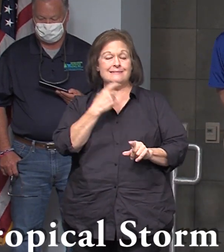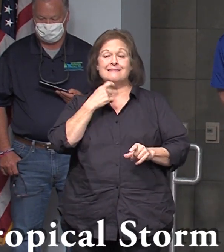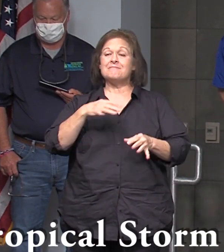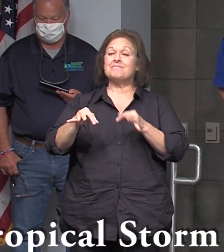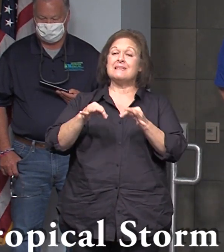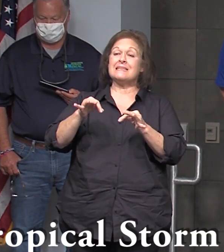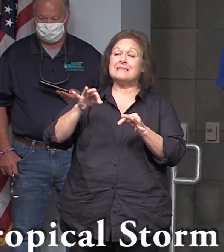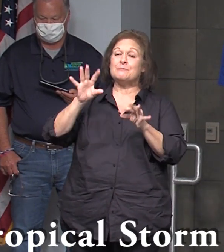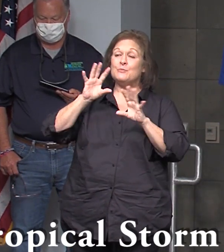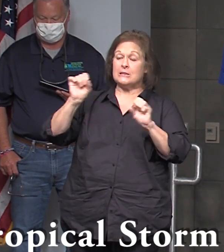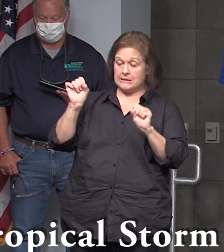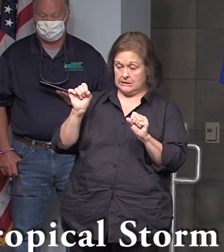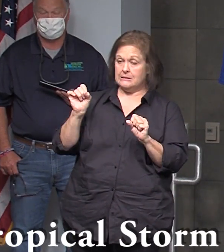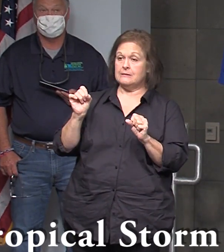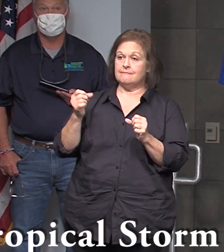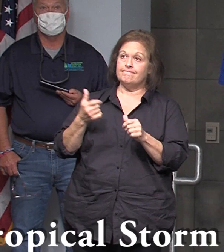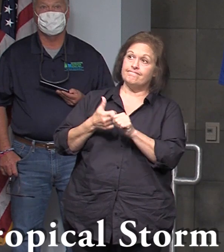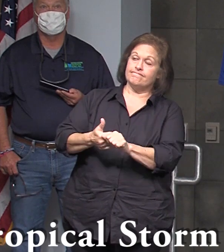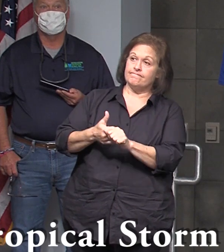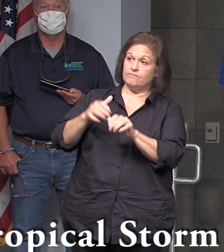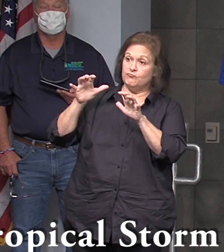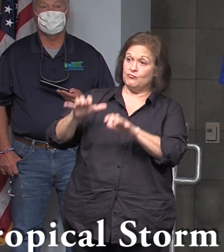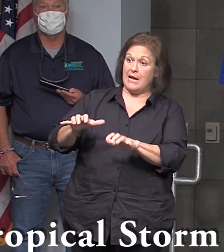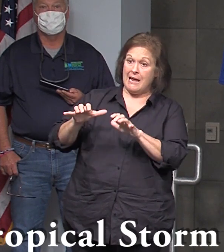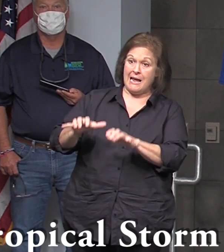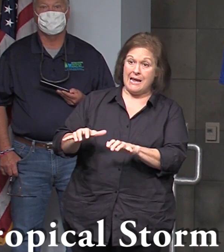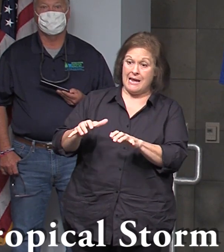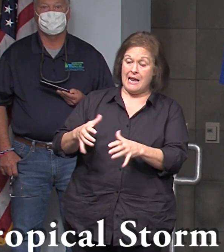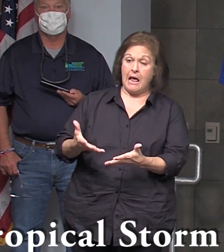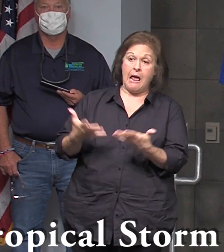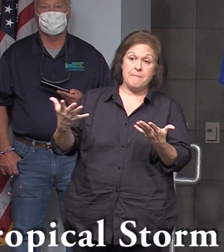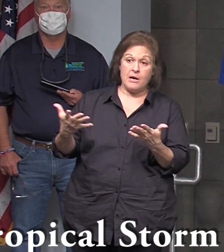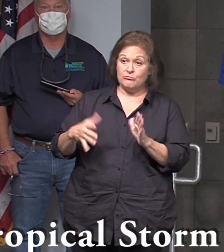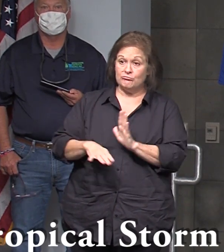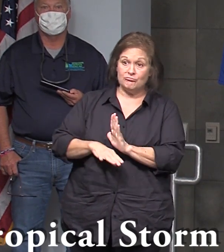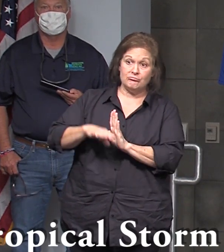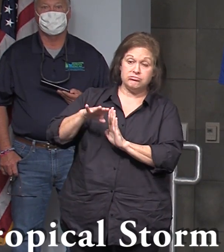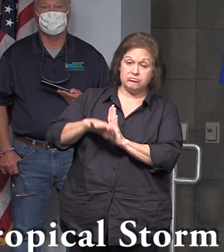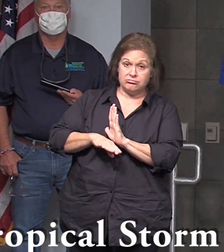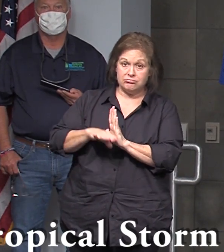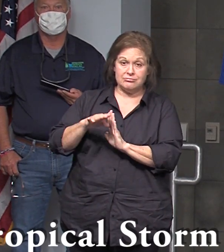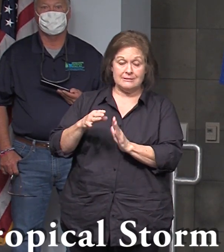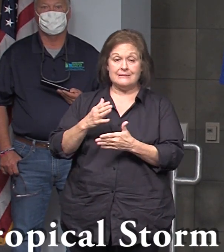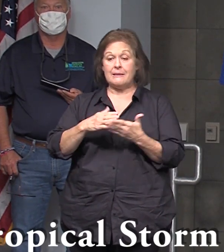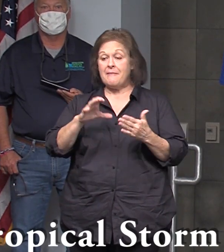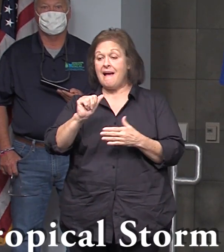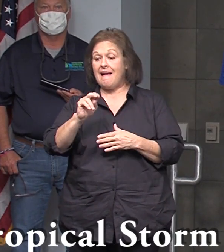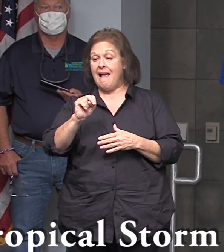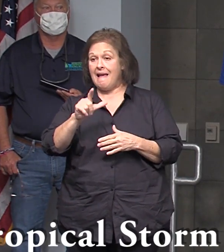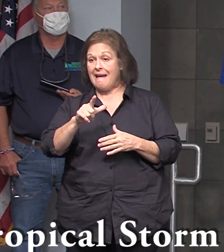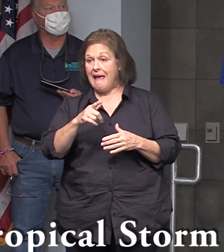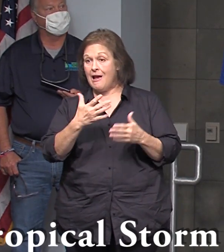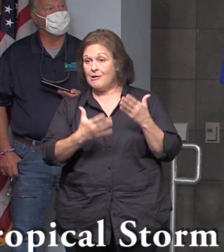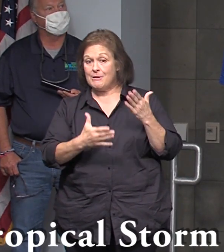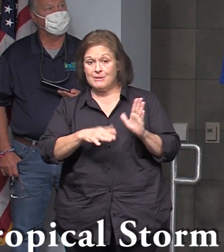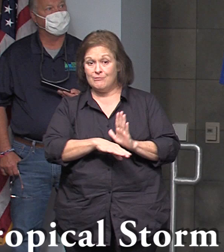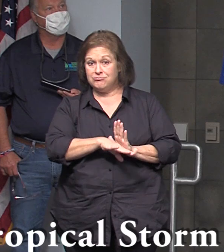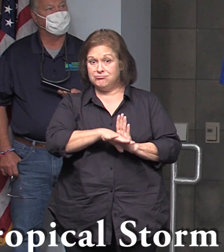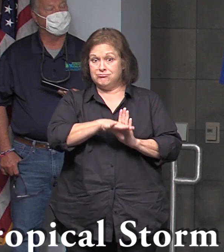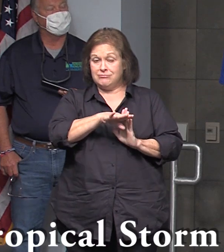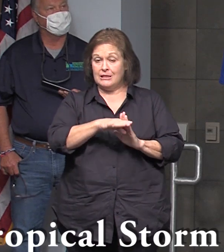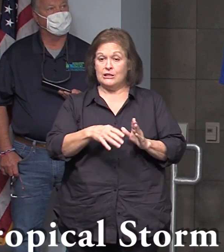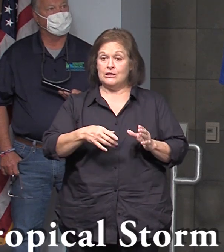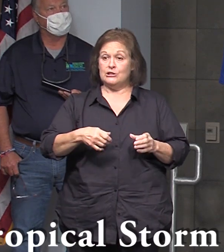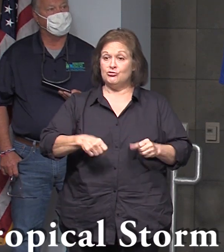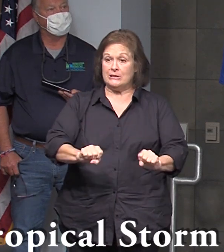said, if certain rainfall totals come, we will have some high canal levels and probably some significant street flooding.